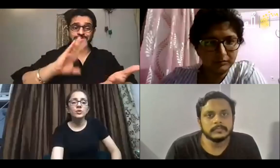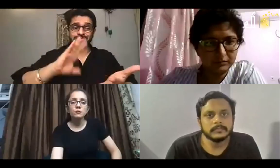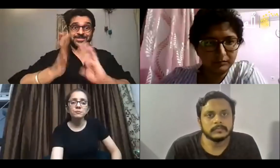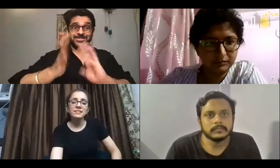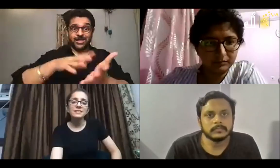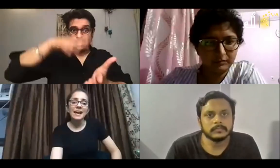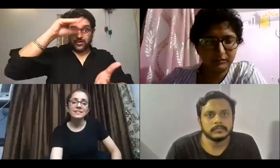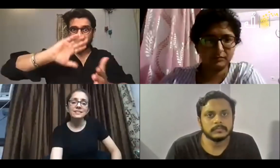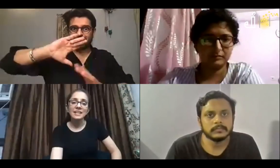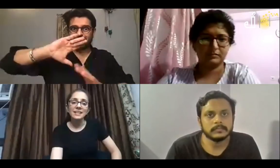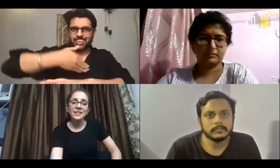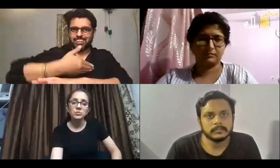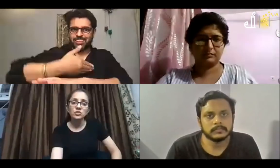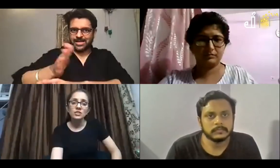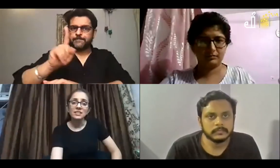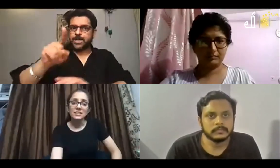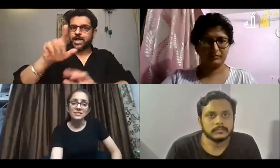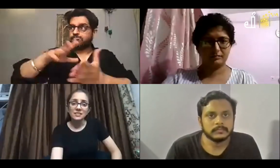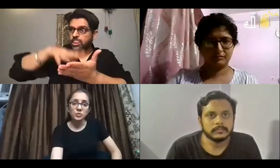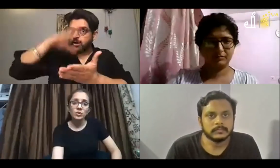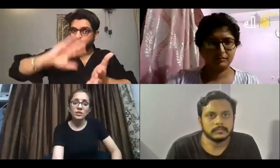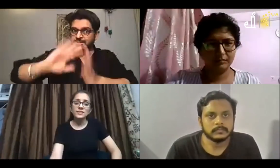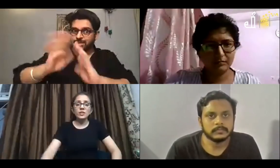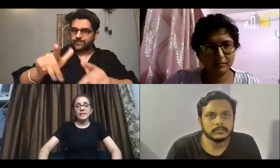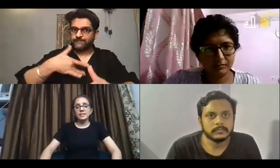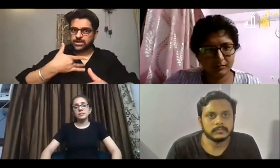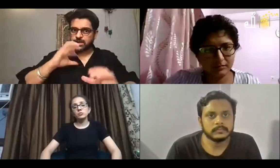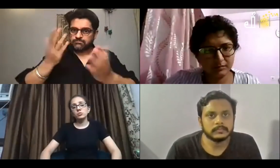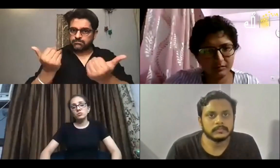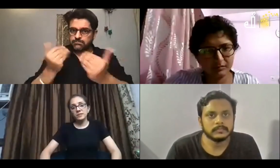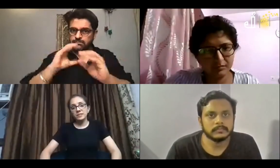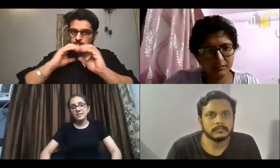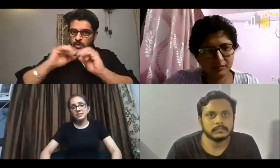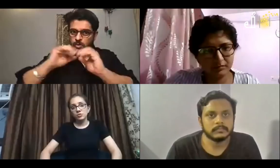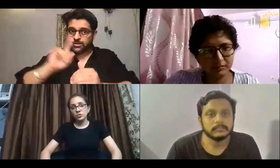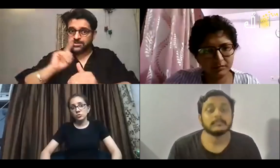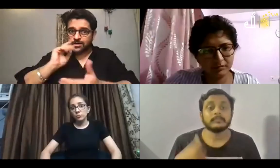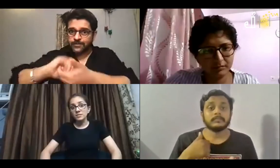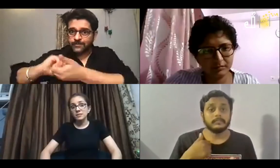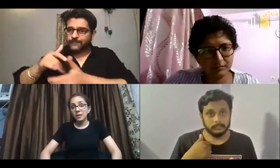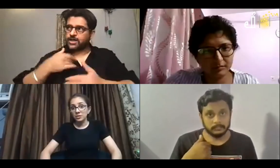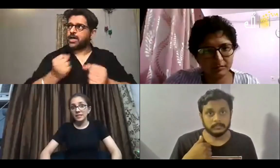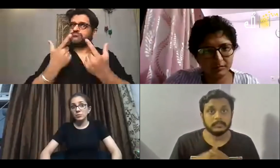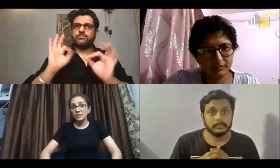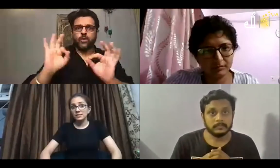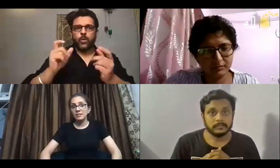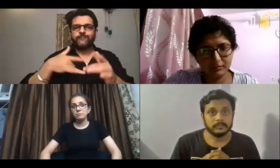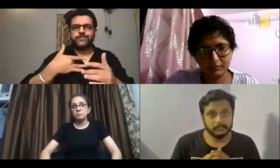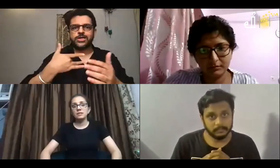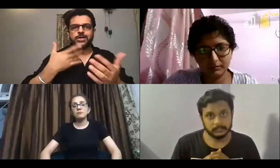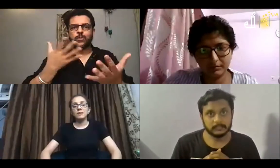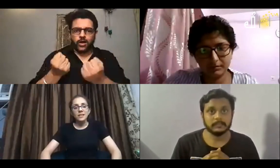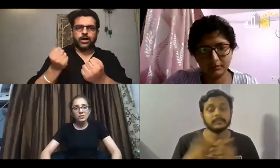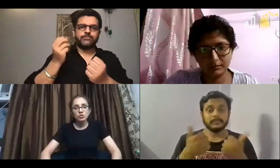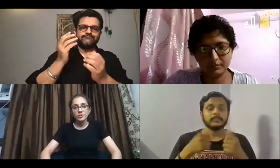So, do you feel that sign language is you learned on late, but you feel that you could possibly communicate with other deaf